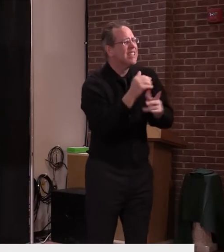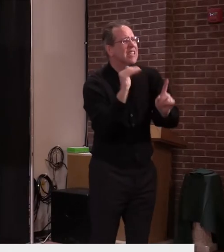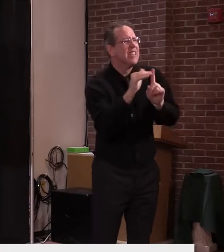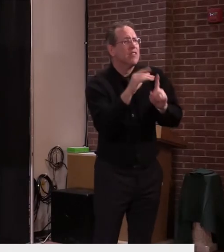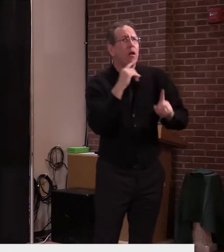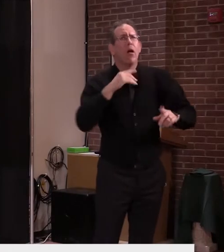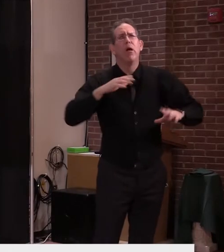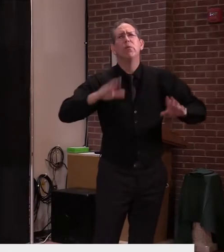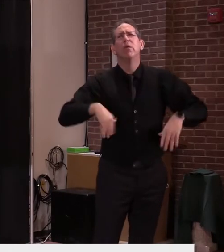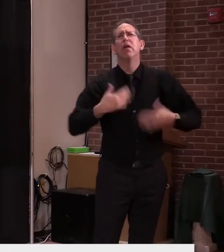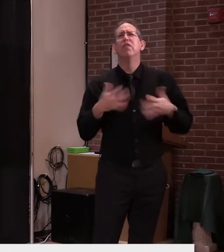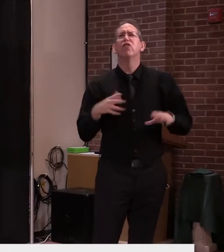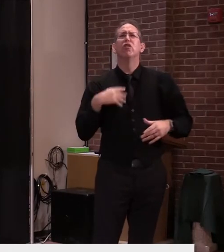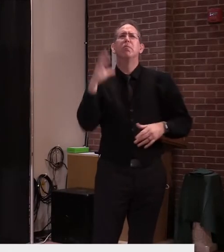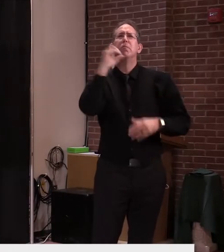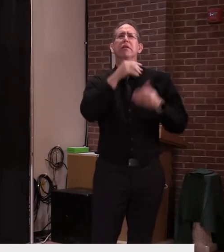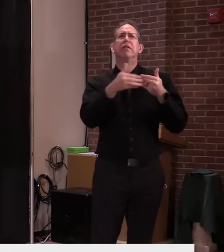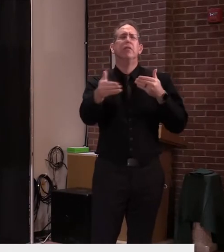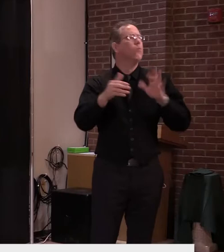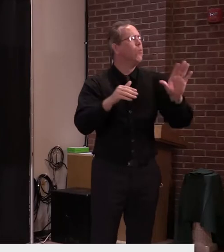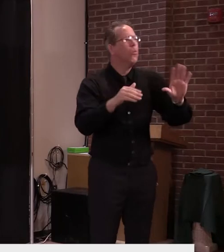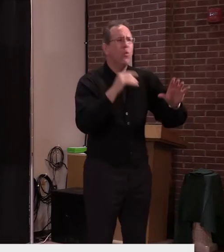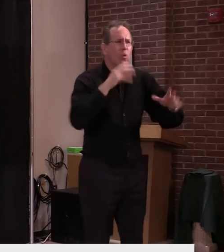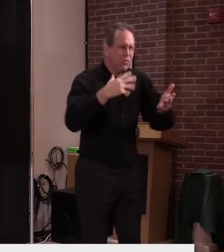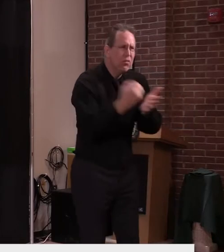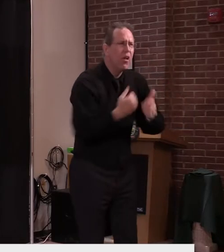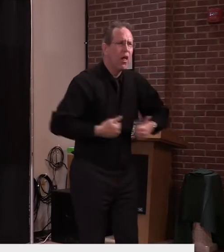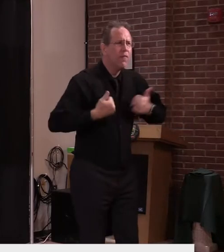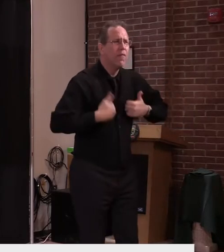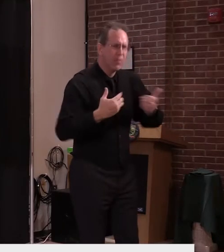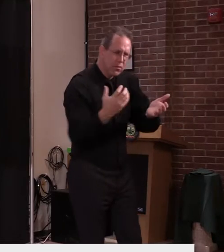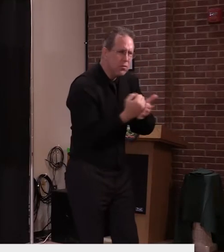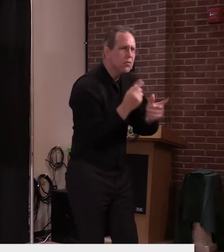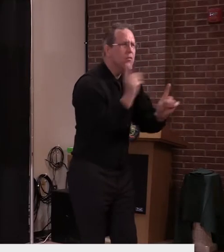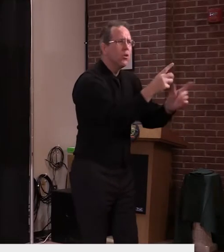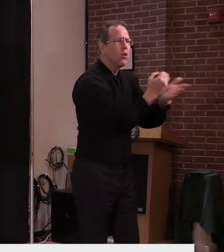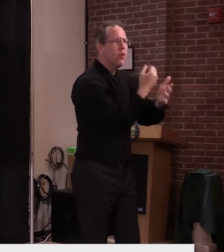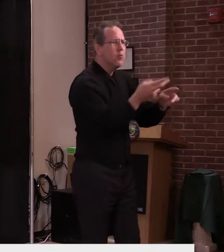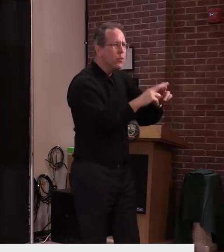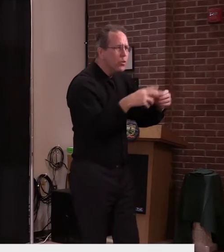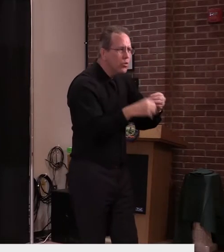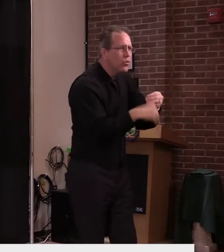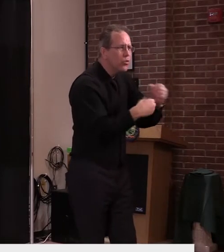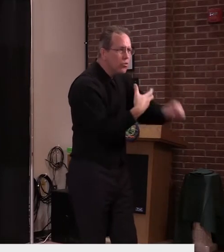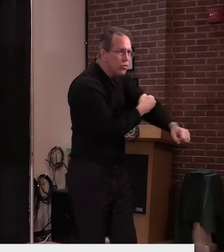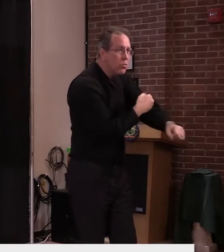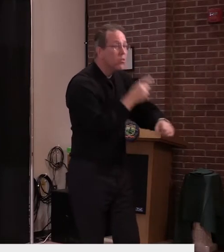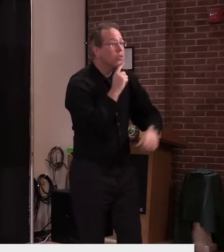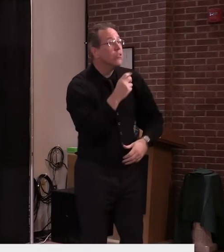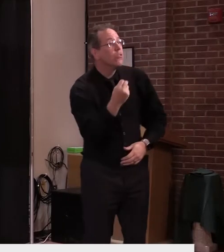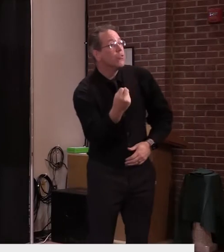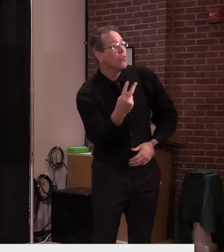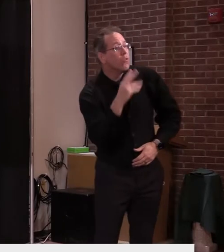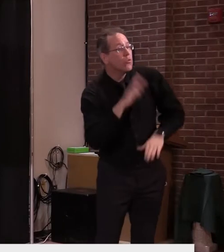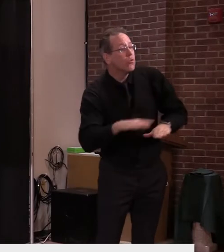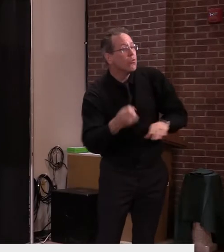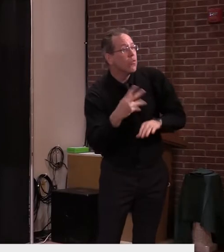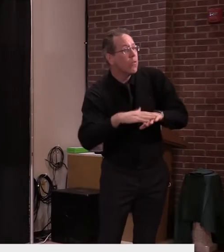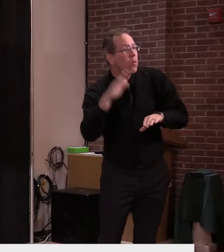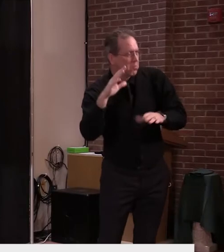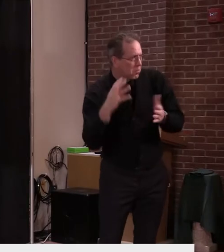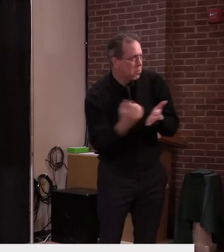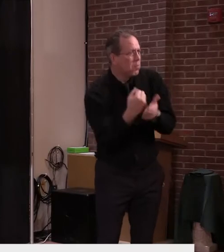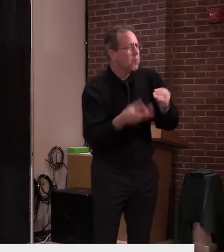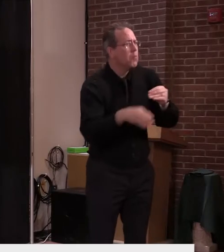eligible. As we said for months, vaccination is the best way to protect yourself and others, but taking